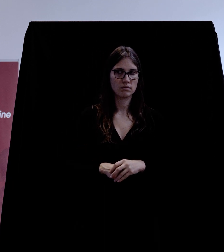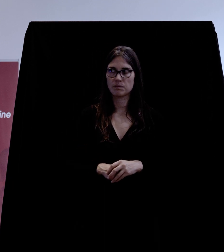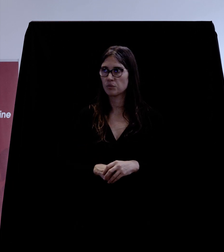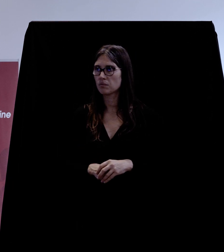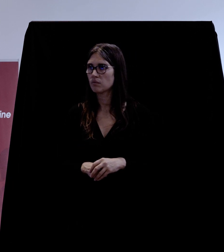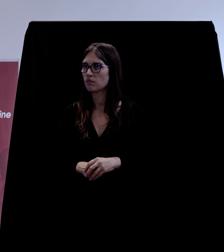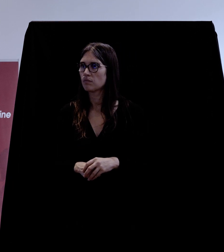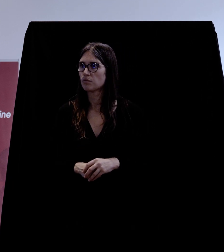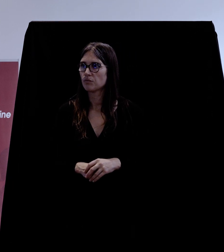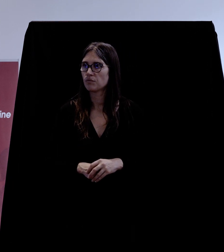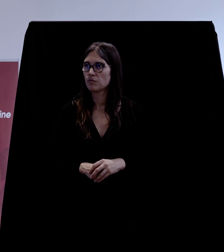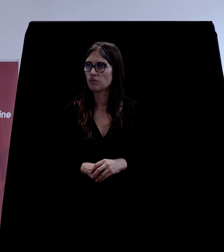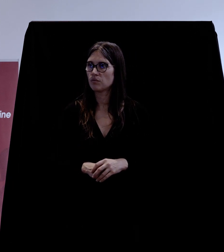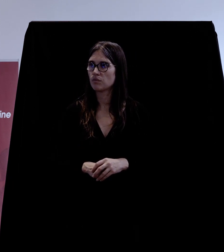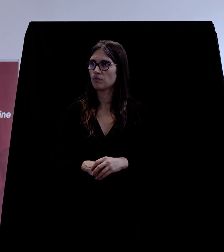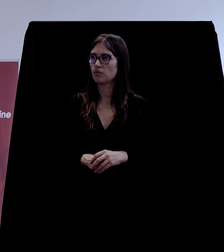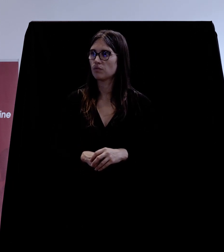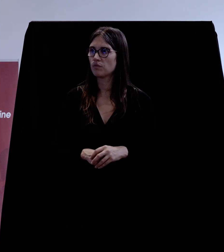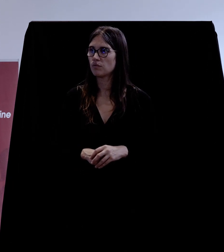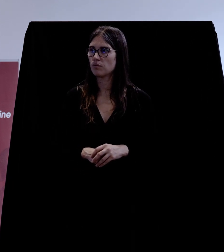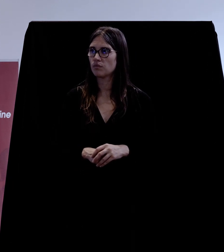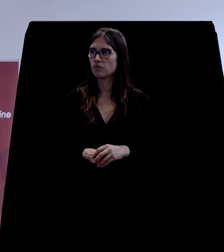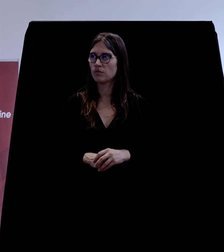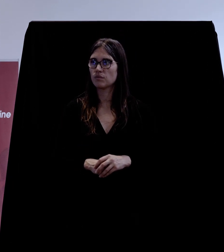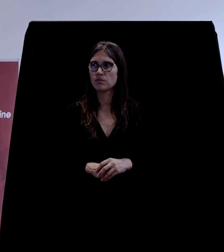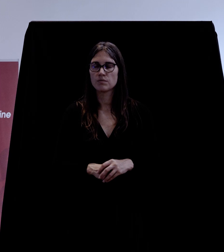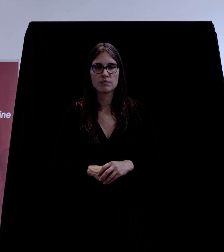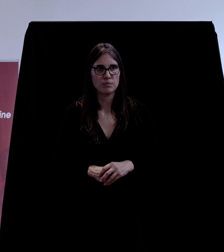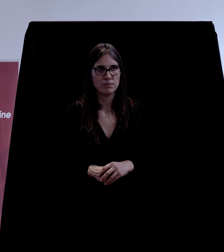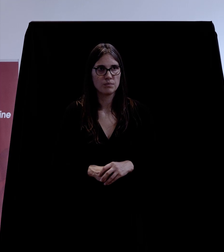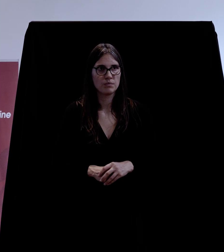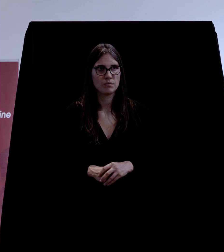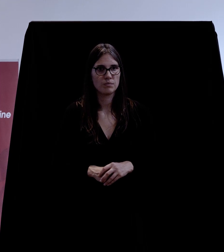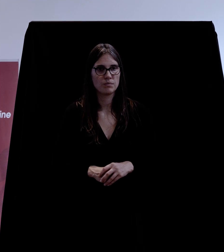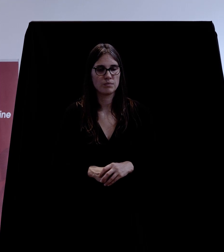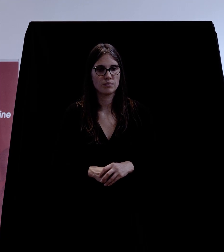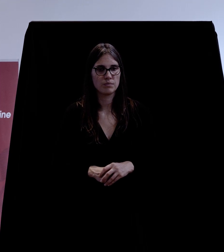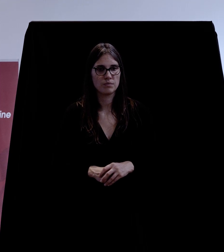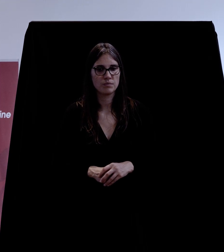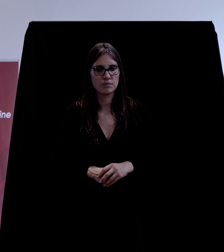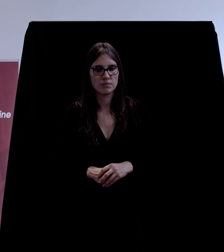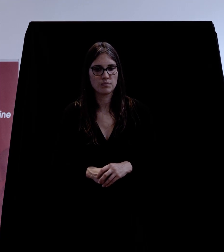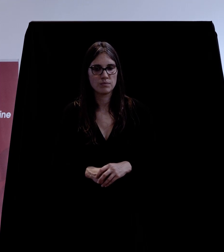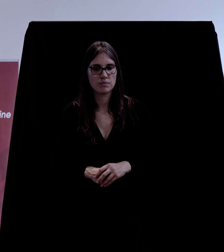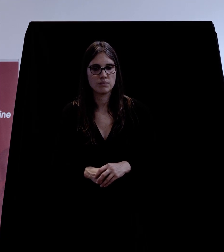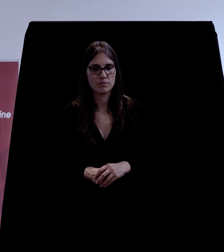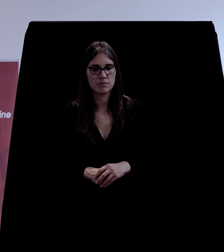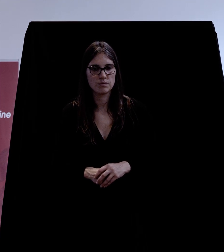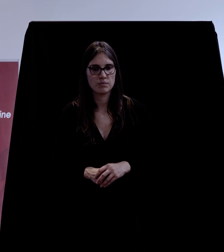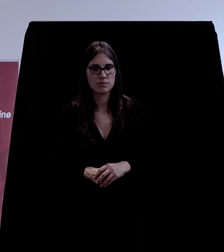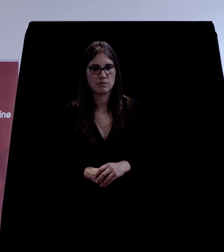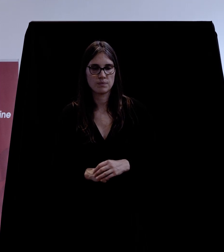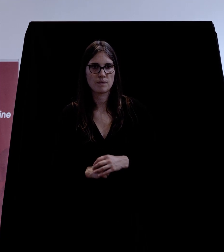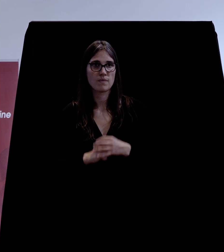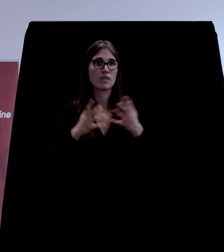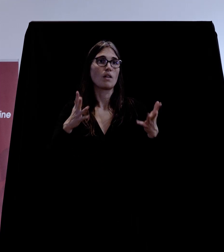So think about a behavior your kid engages in, which is problematic, and think about why my child would